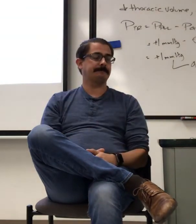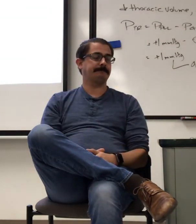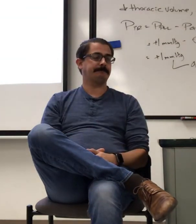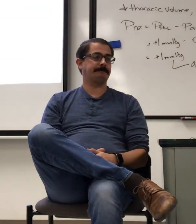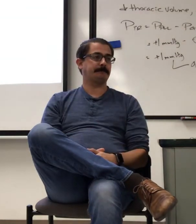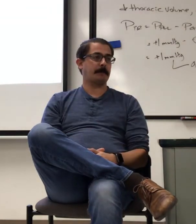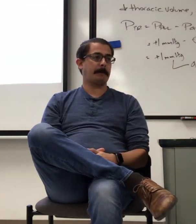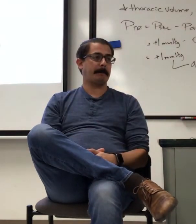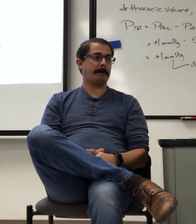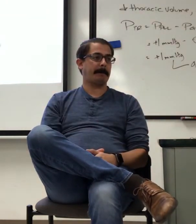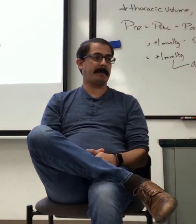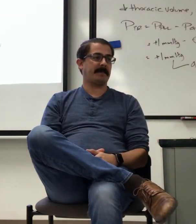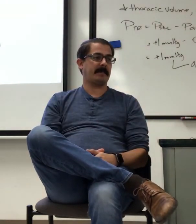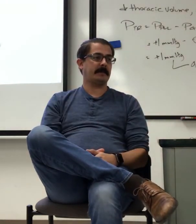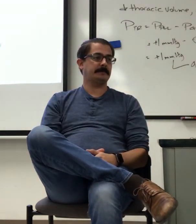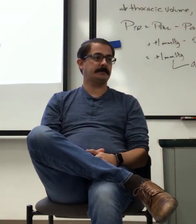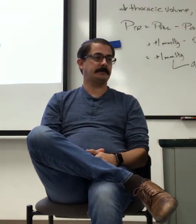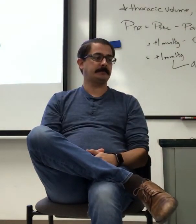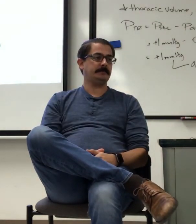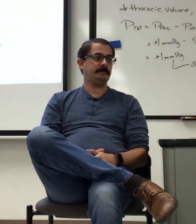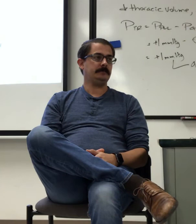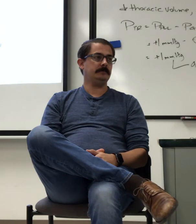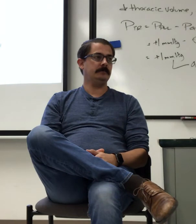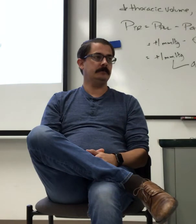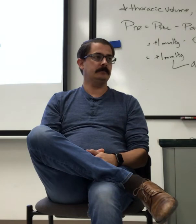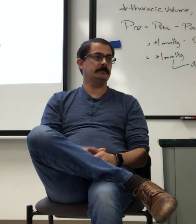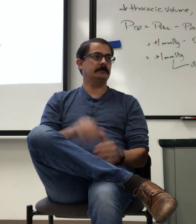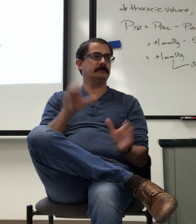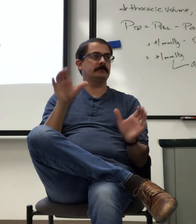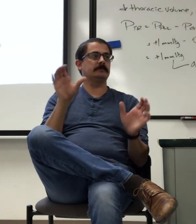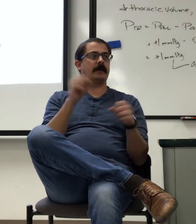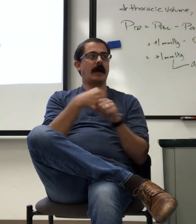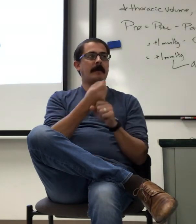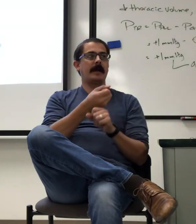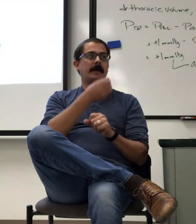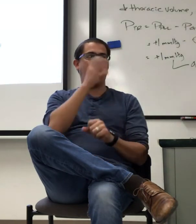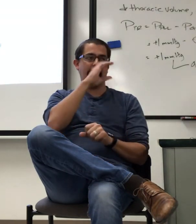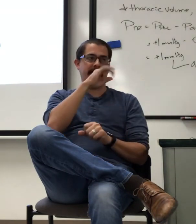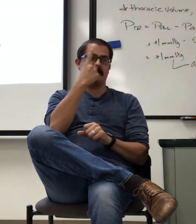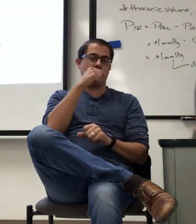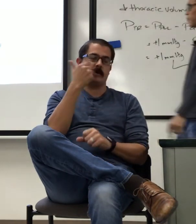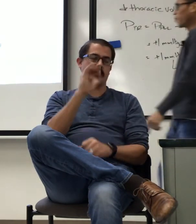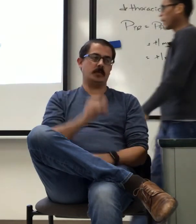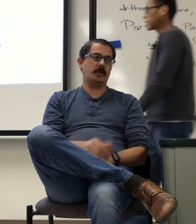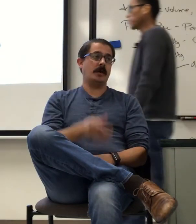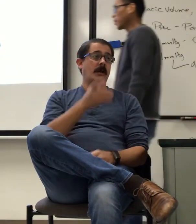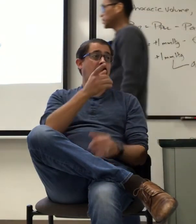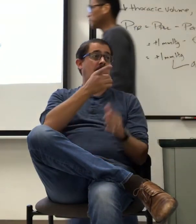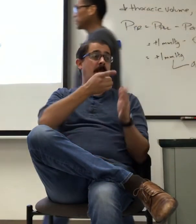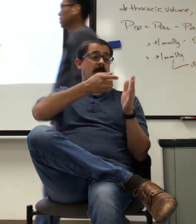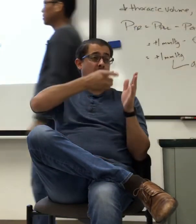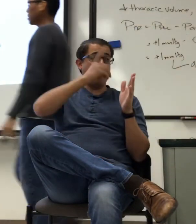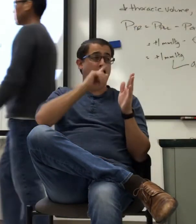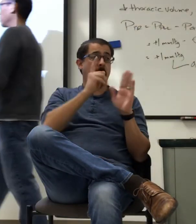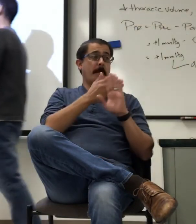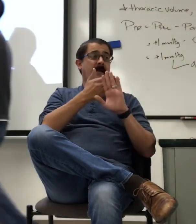but I did an animation. So this is the moment before